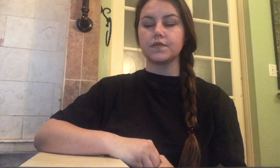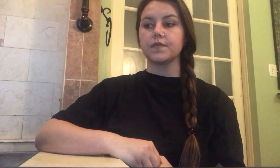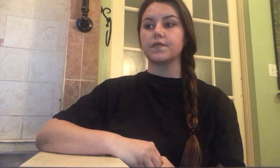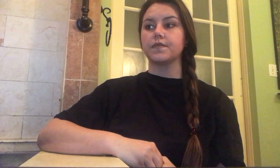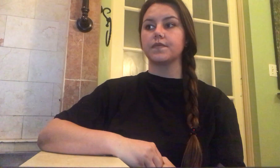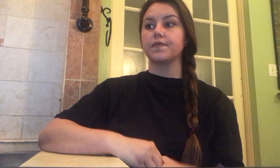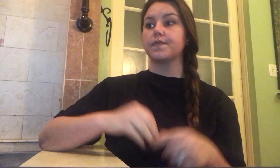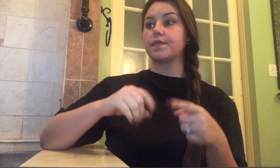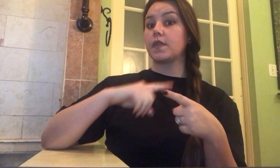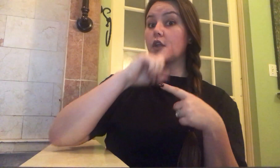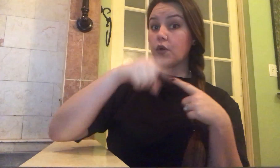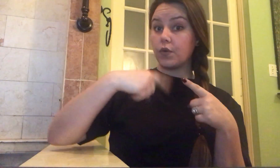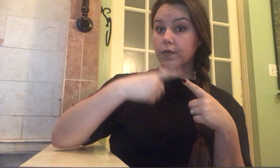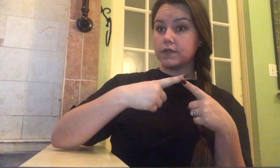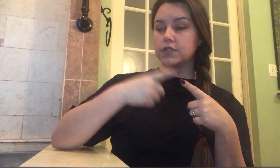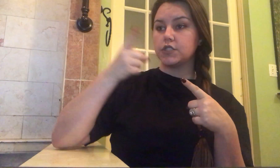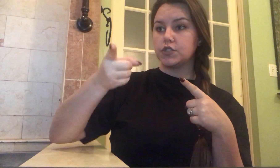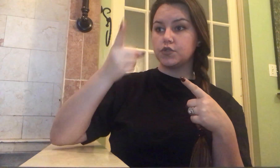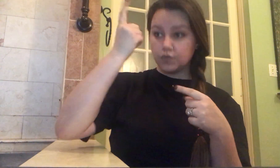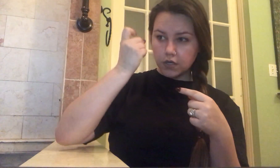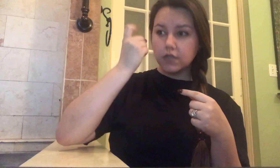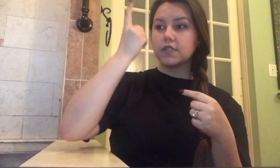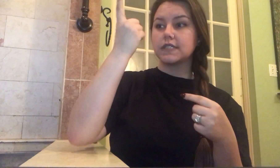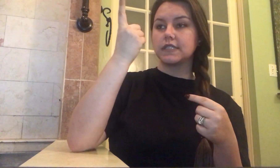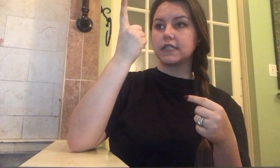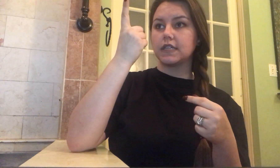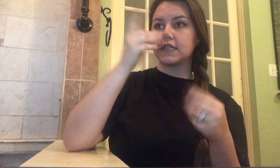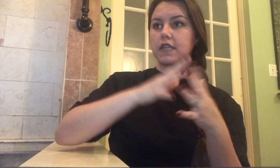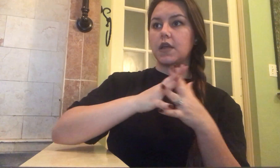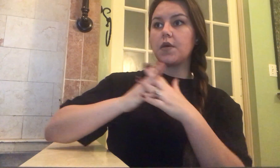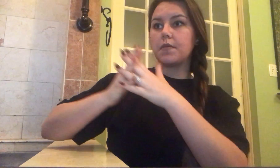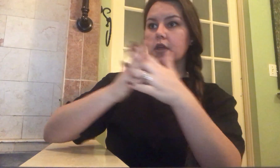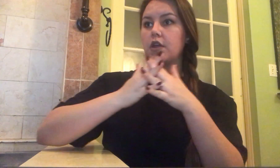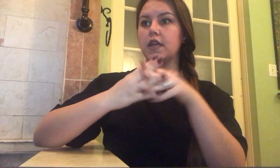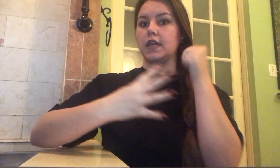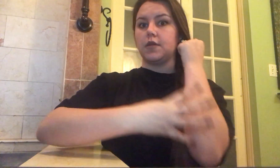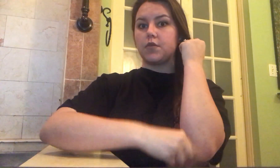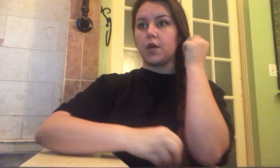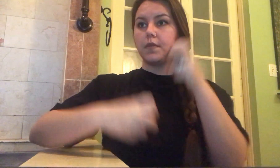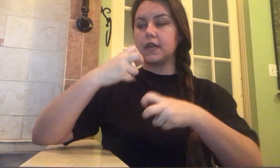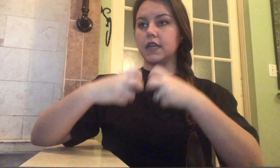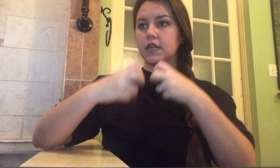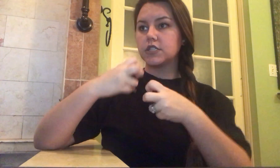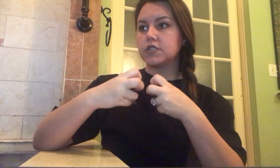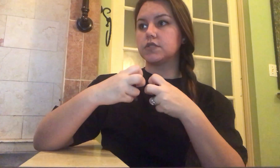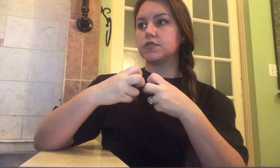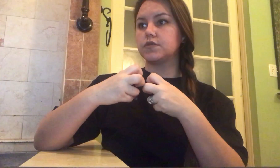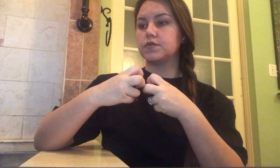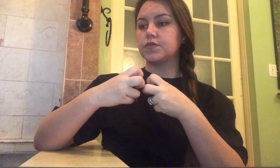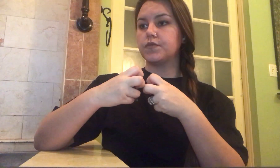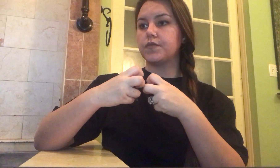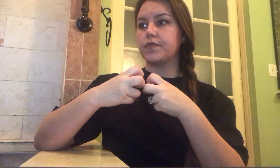single family, you start seeing through things like national borders as they're just constructs. And